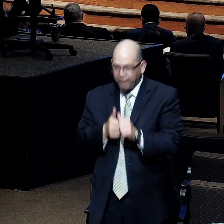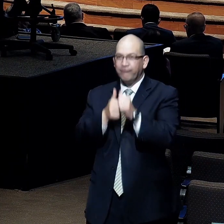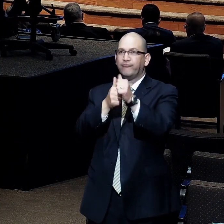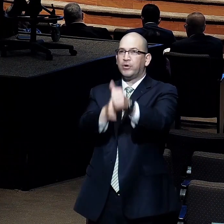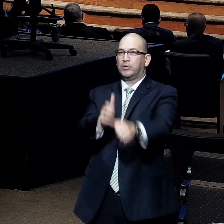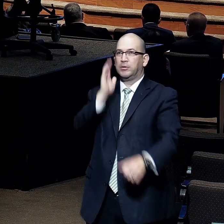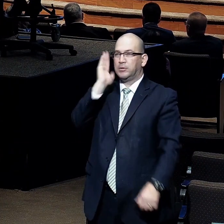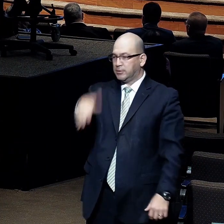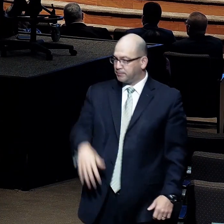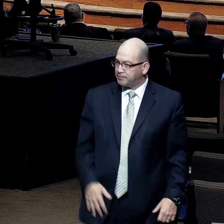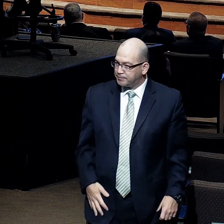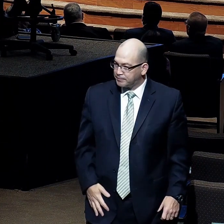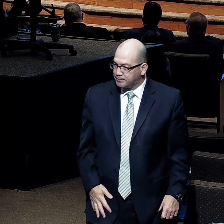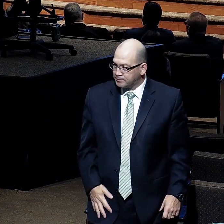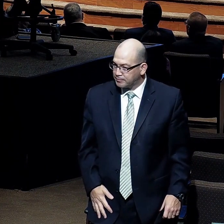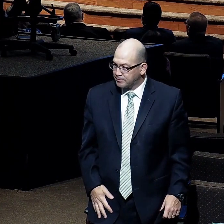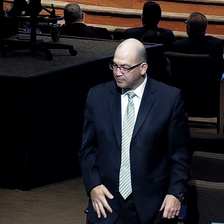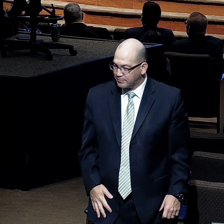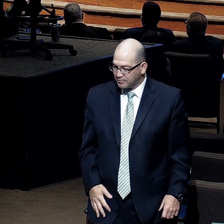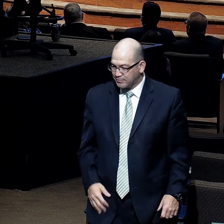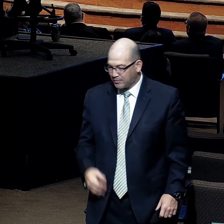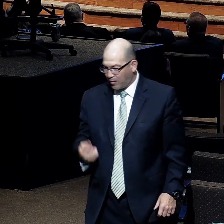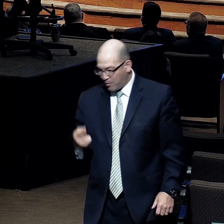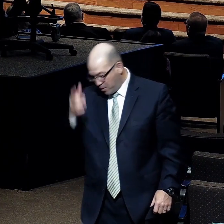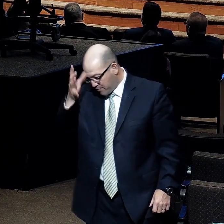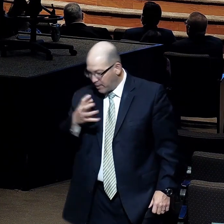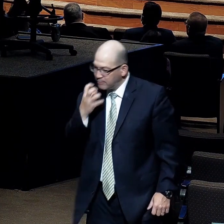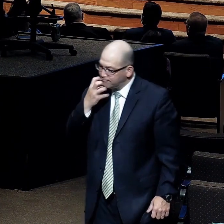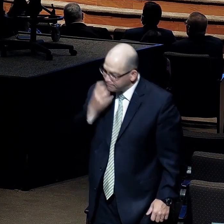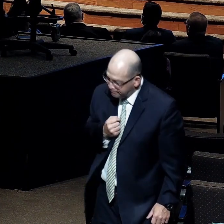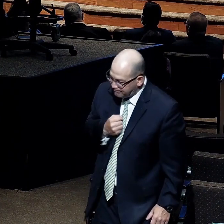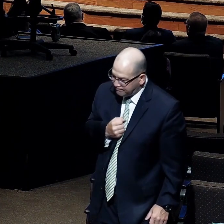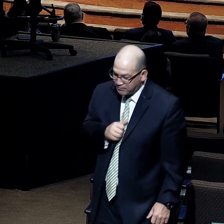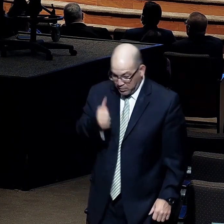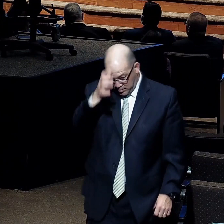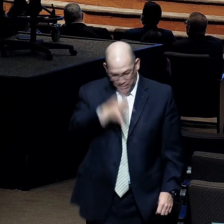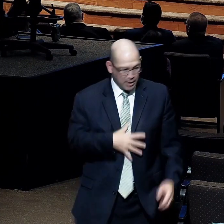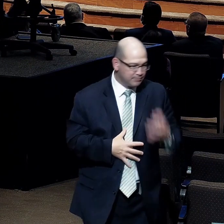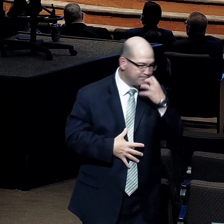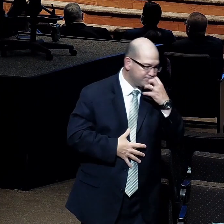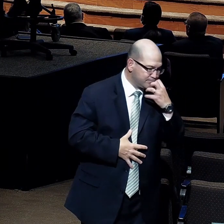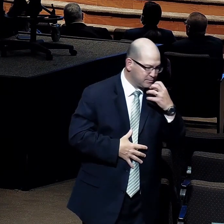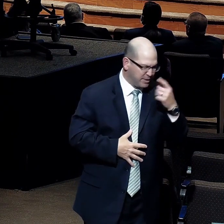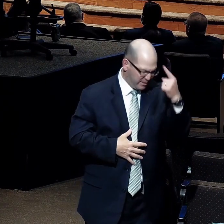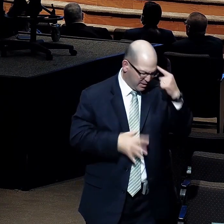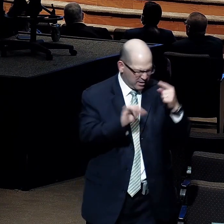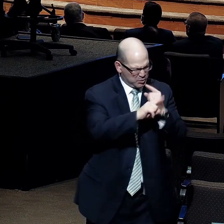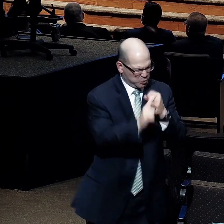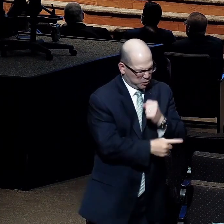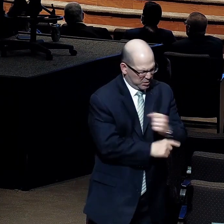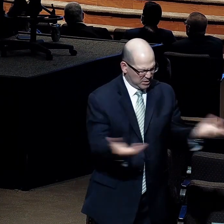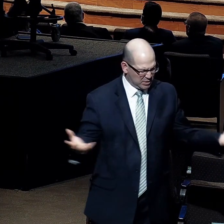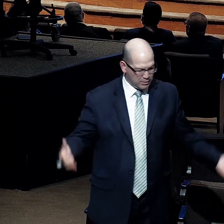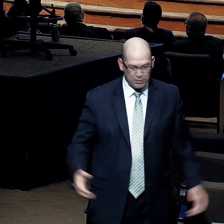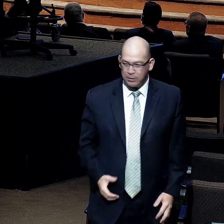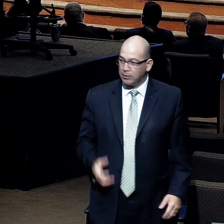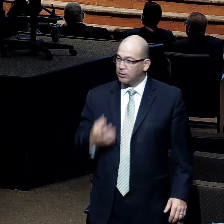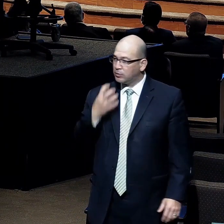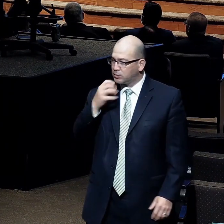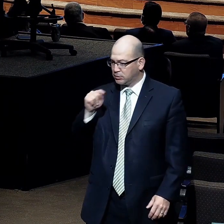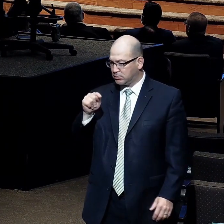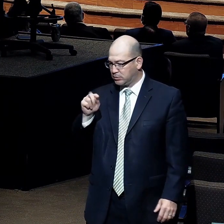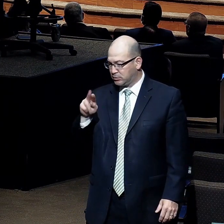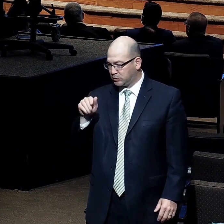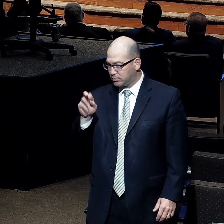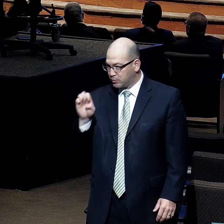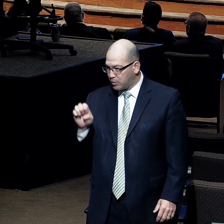one man's junk is another man's treasure. What is treasure? The definition of treasure is what you set your affections